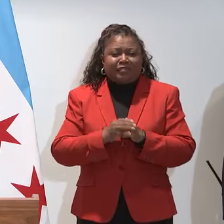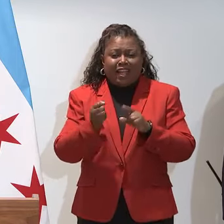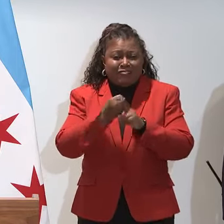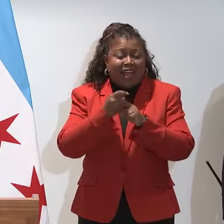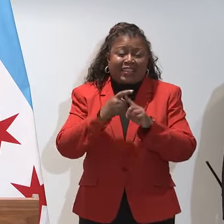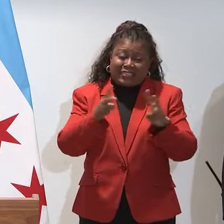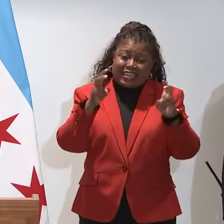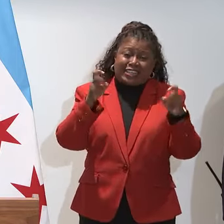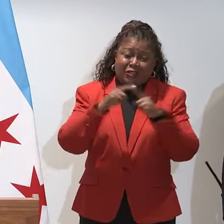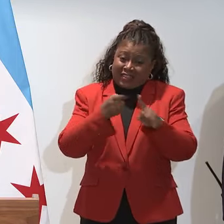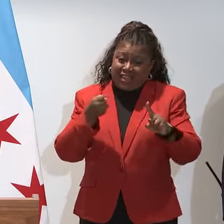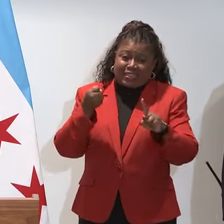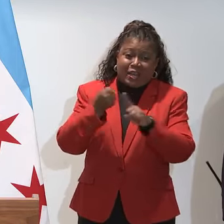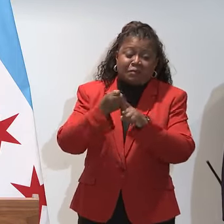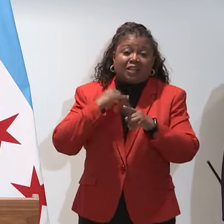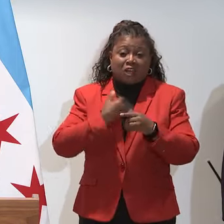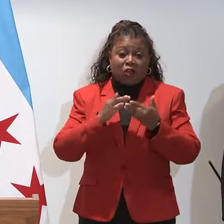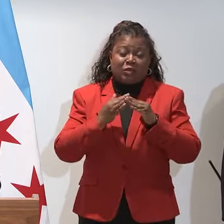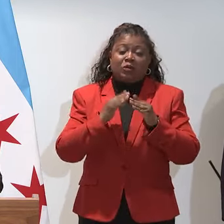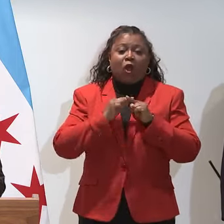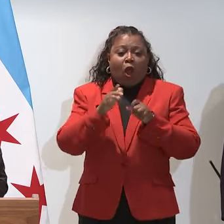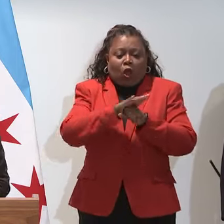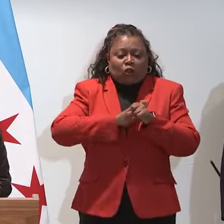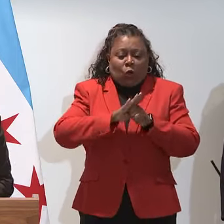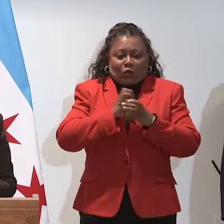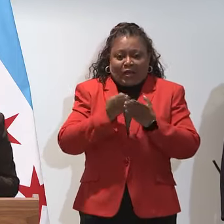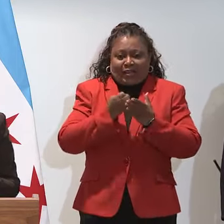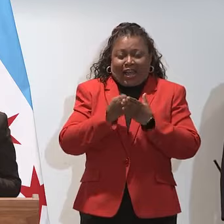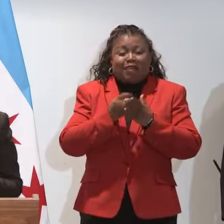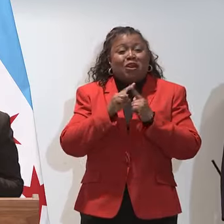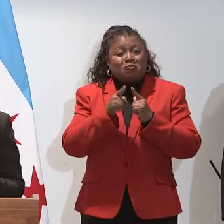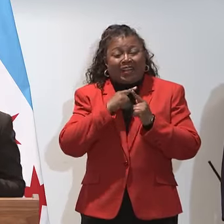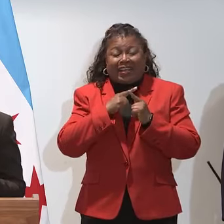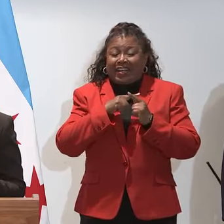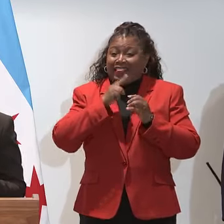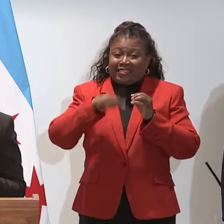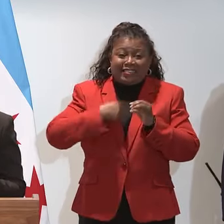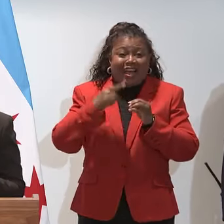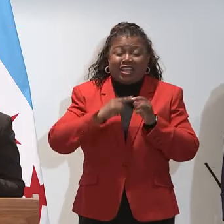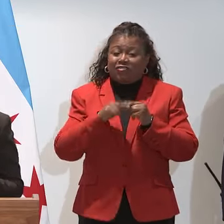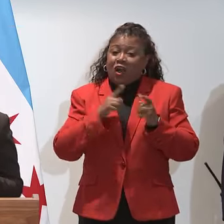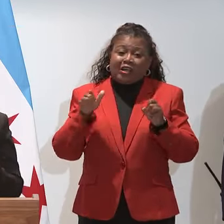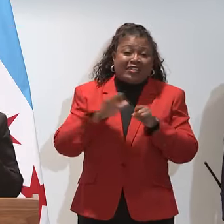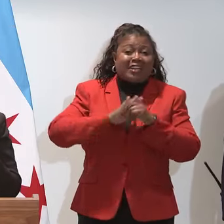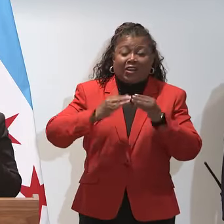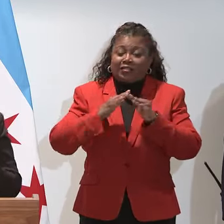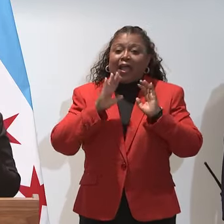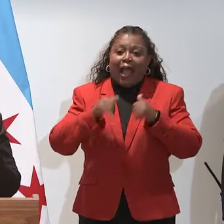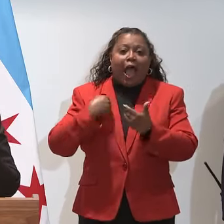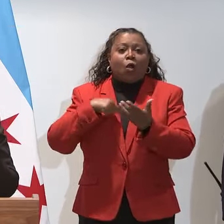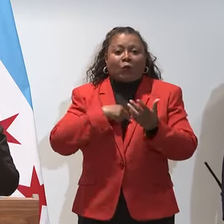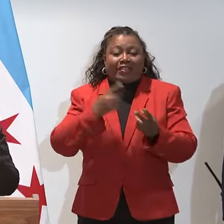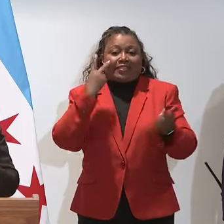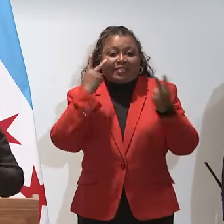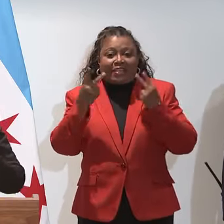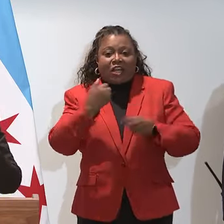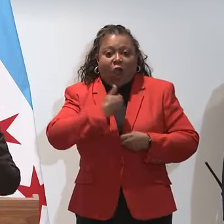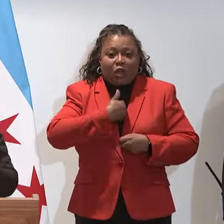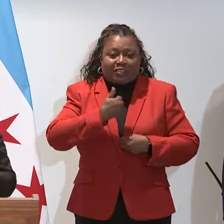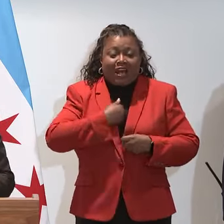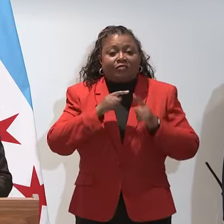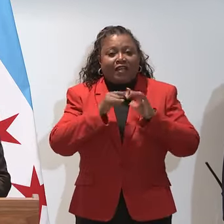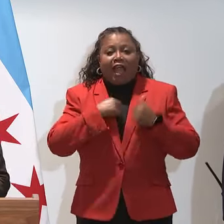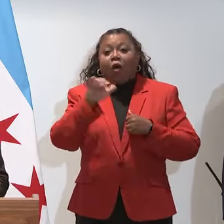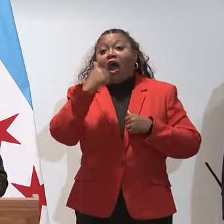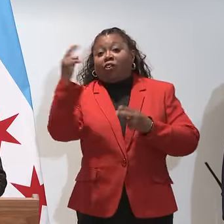Violence is an issue that impacts our communities, our local economies, and really the psyche of our entire city, how we see ourselves